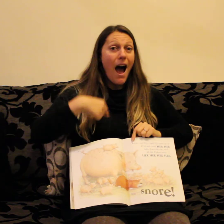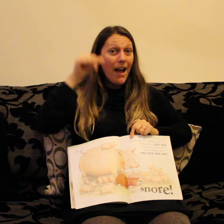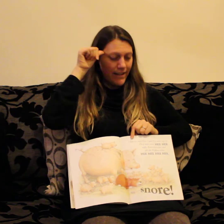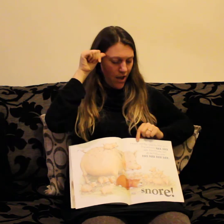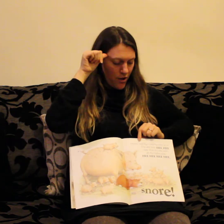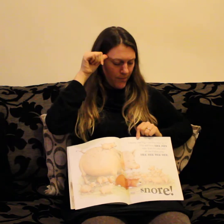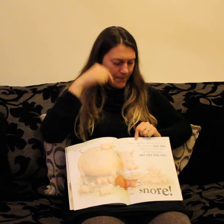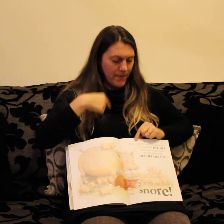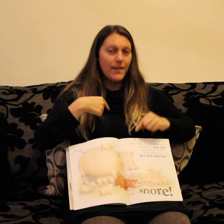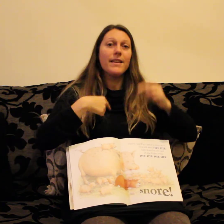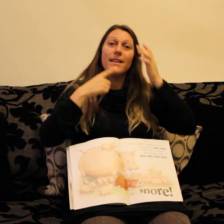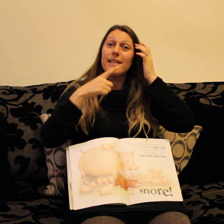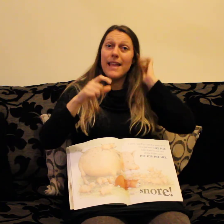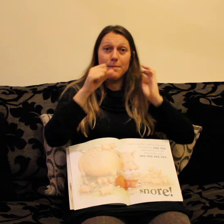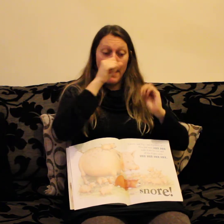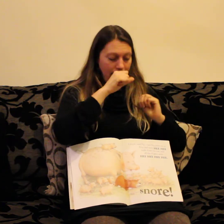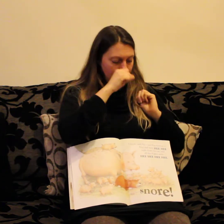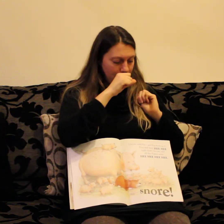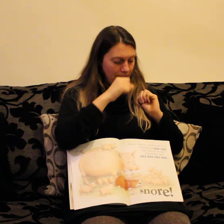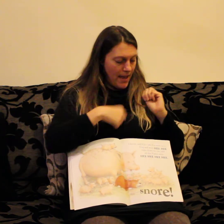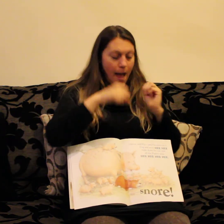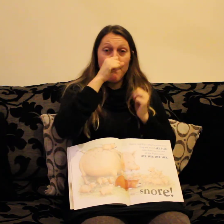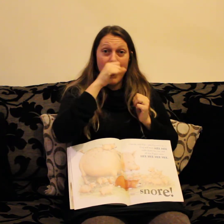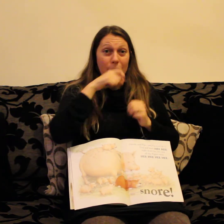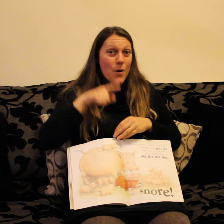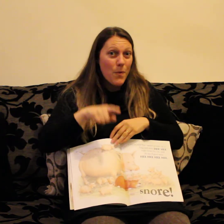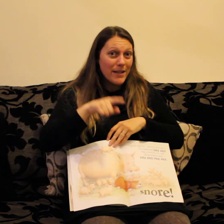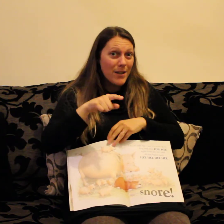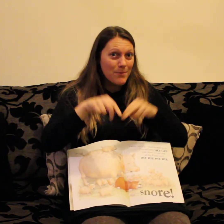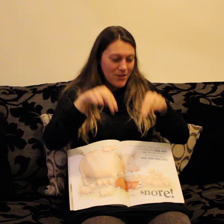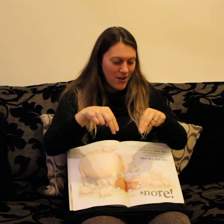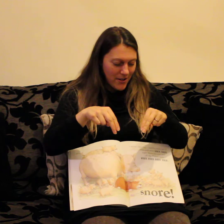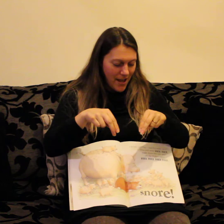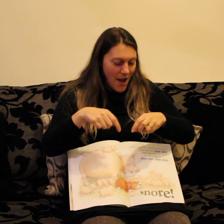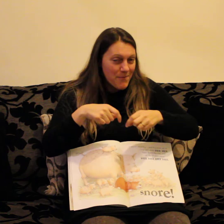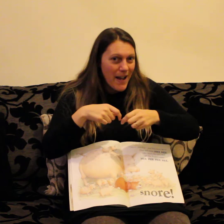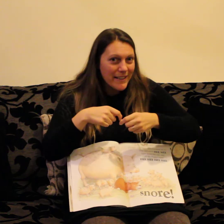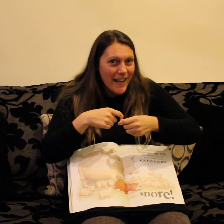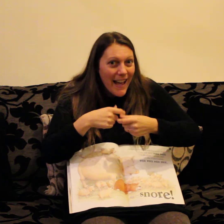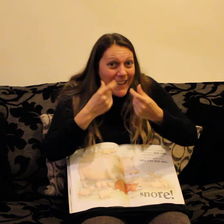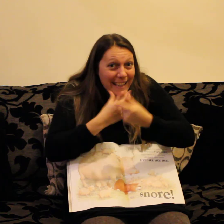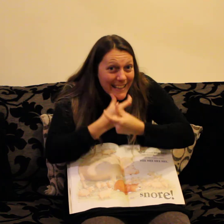I know, said Pig, and Pig went up to Dog and went, hee